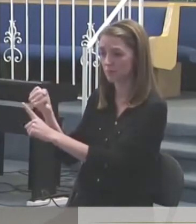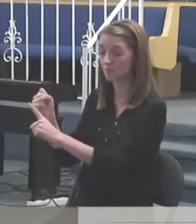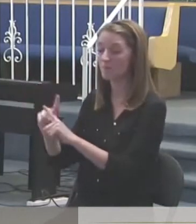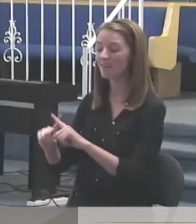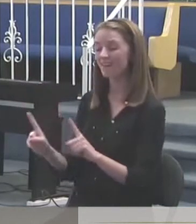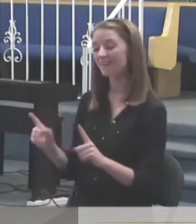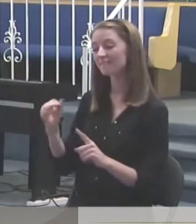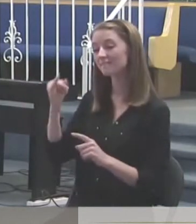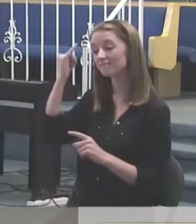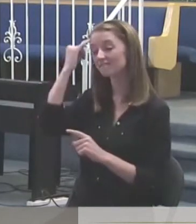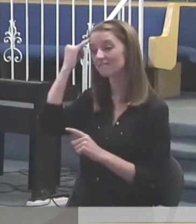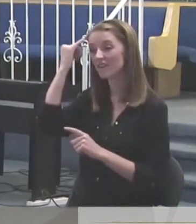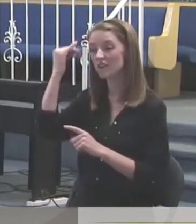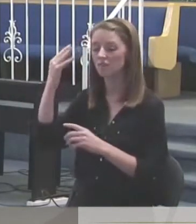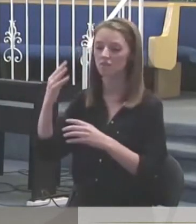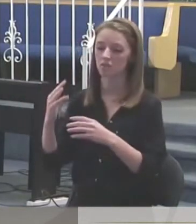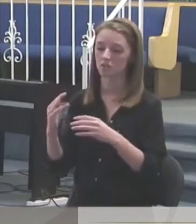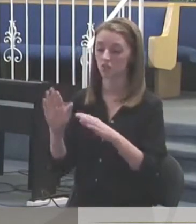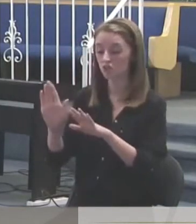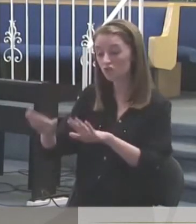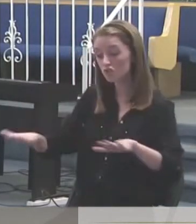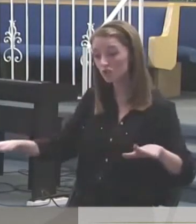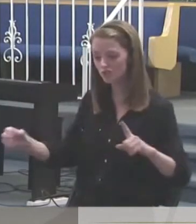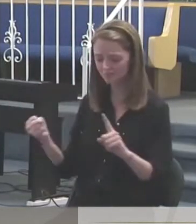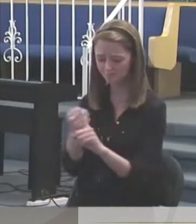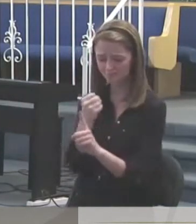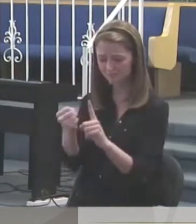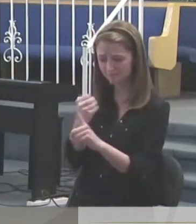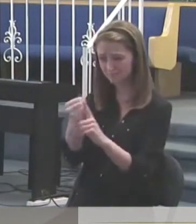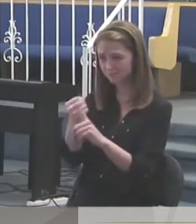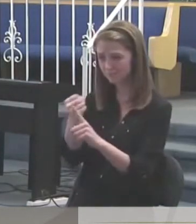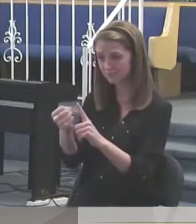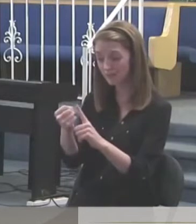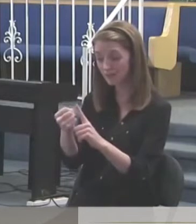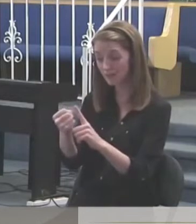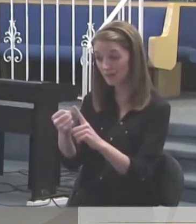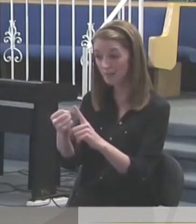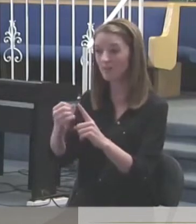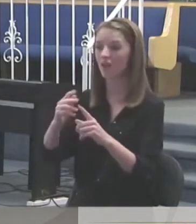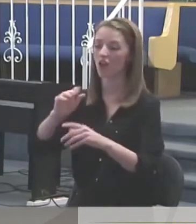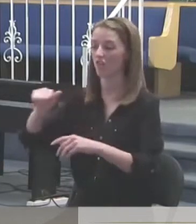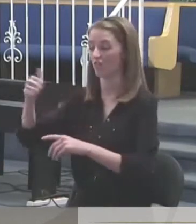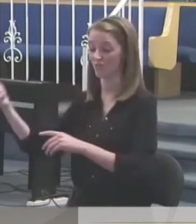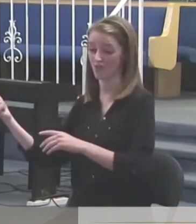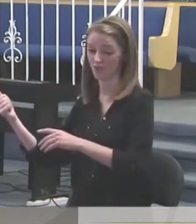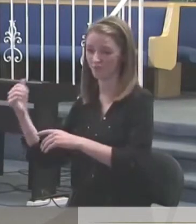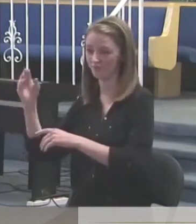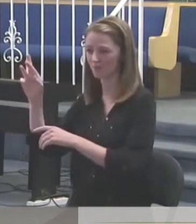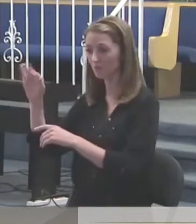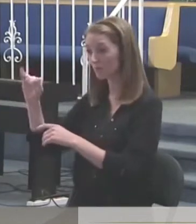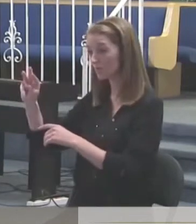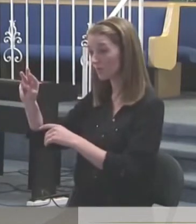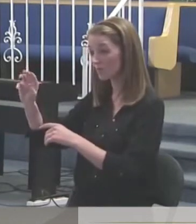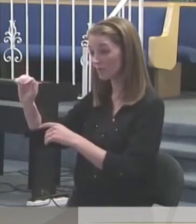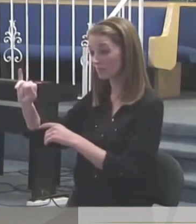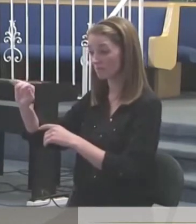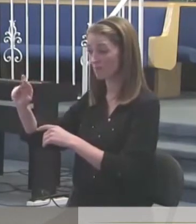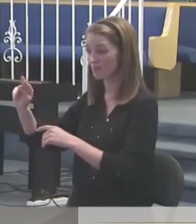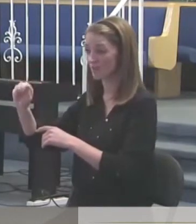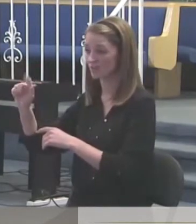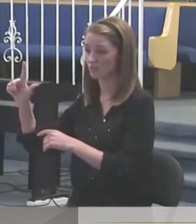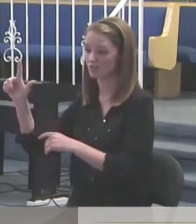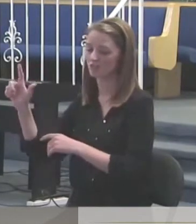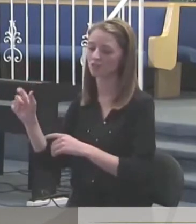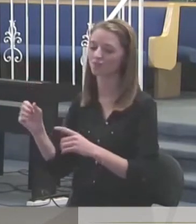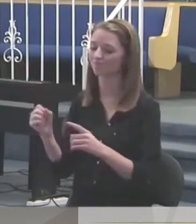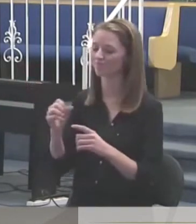molest a child or hurt an old person and you go to prison, the criminals don't like you. That's a bad thing when